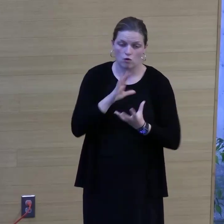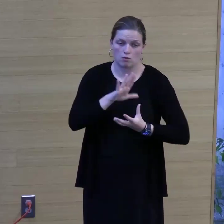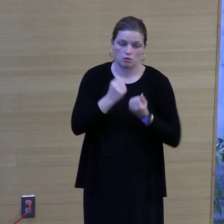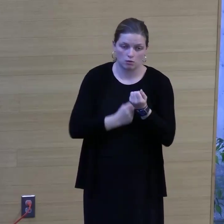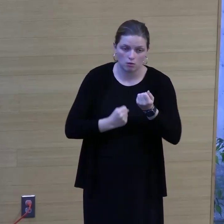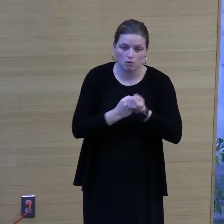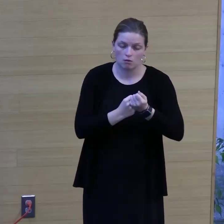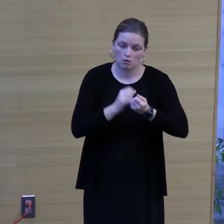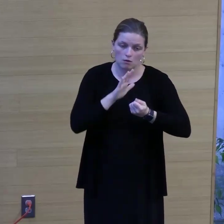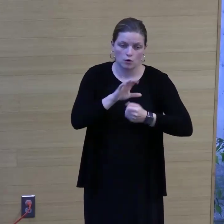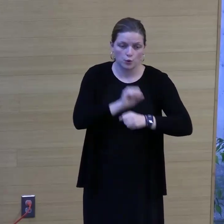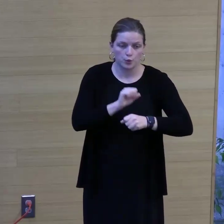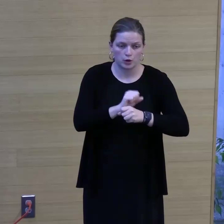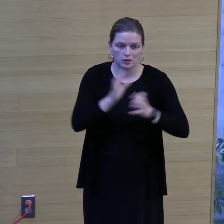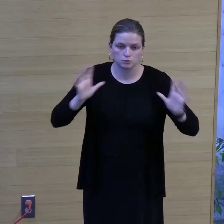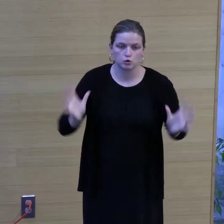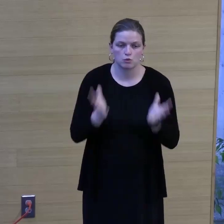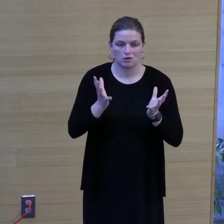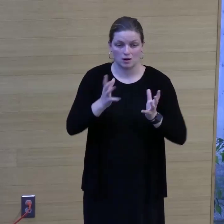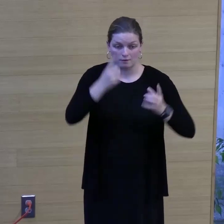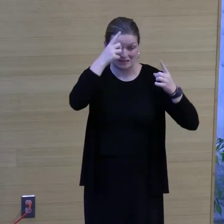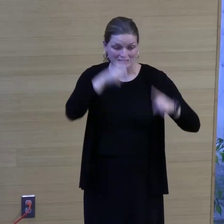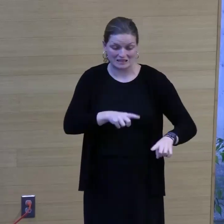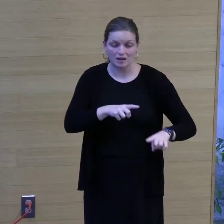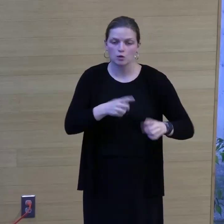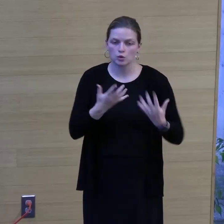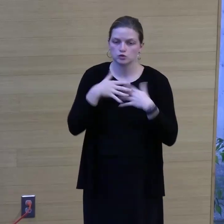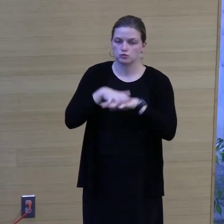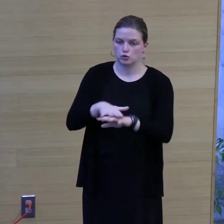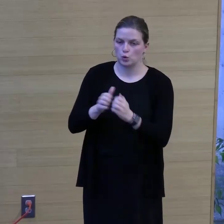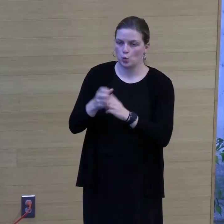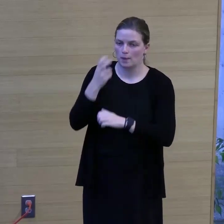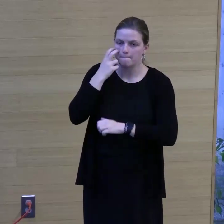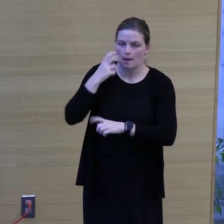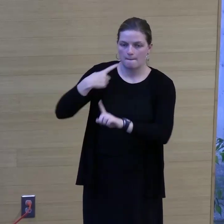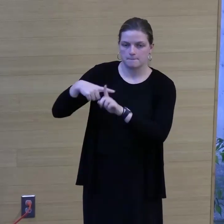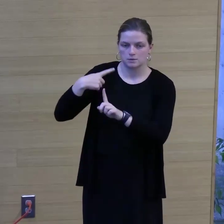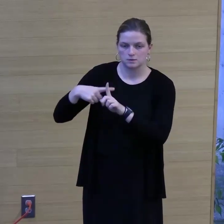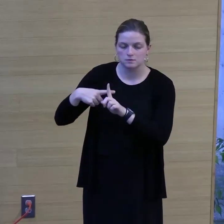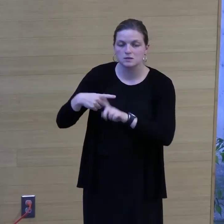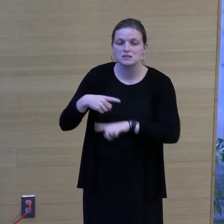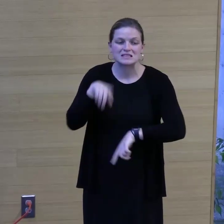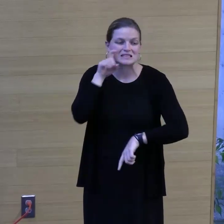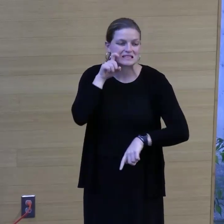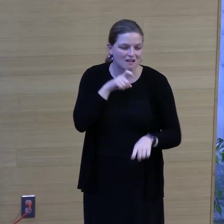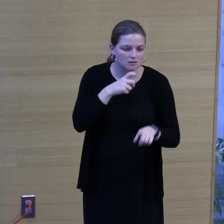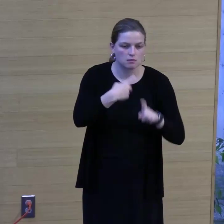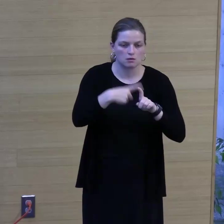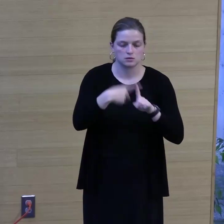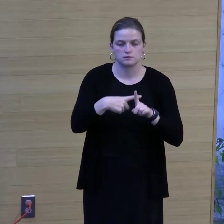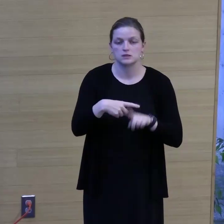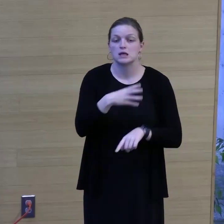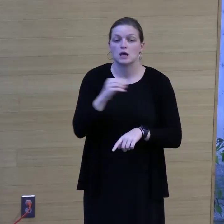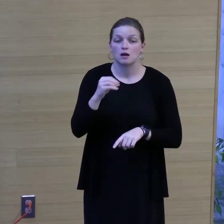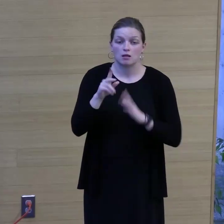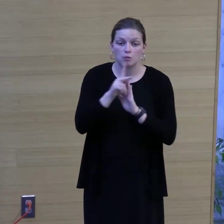her work is about the promotion of consent, which is intertwined with blind positivity, sex positivity, and